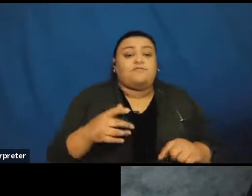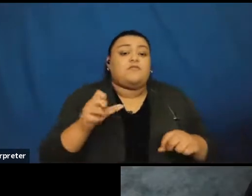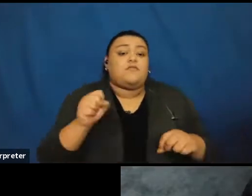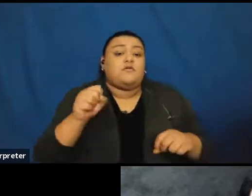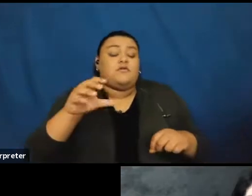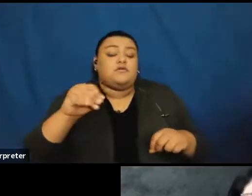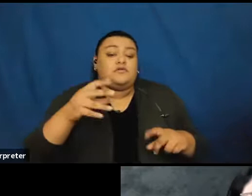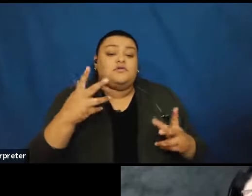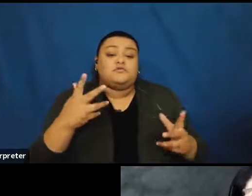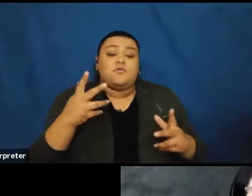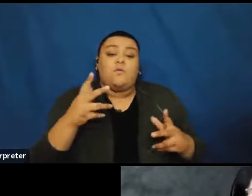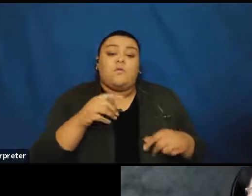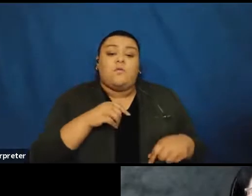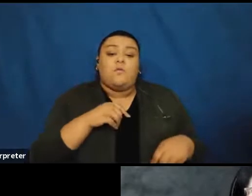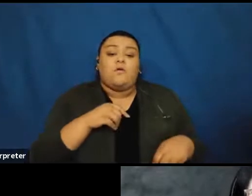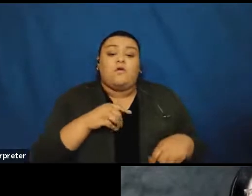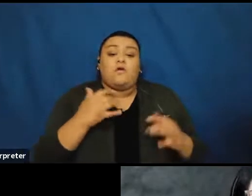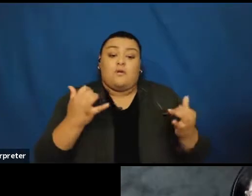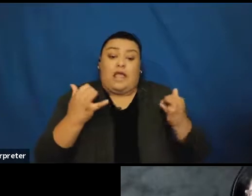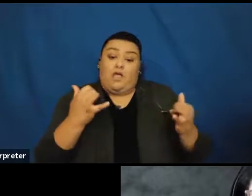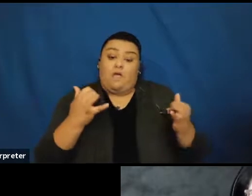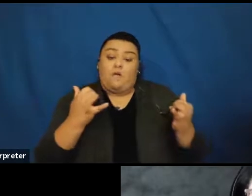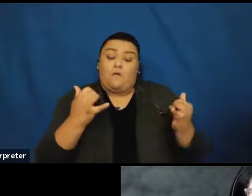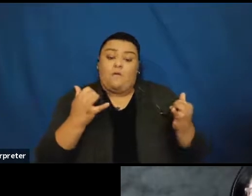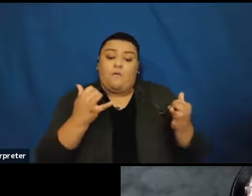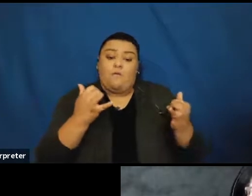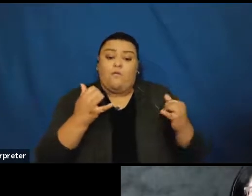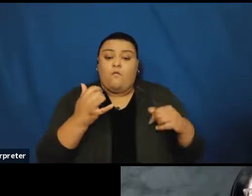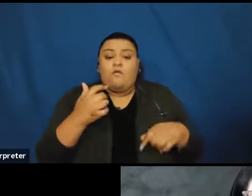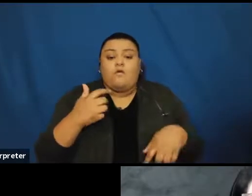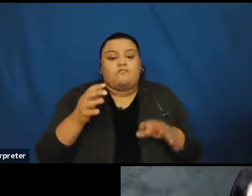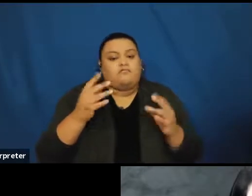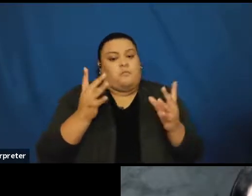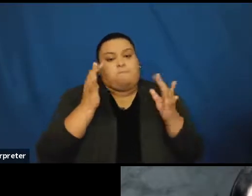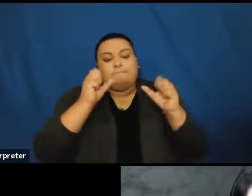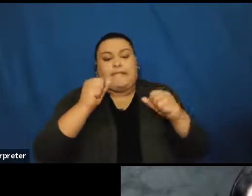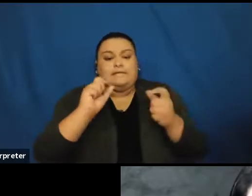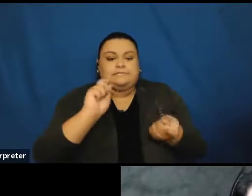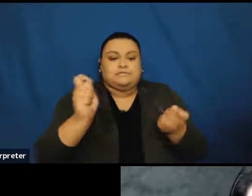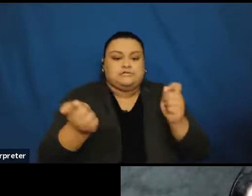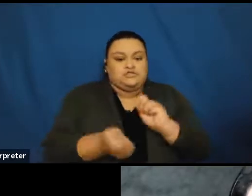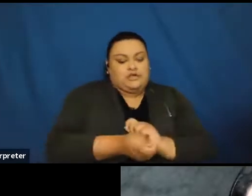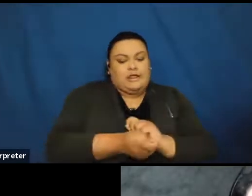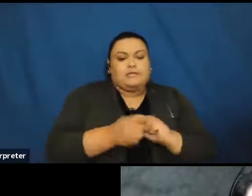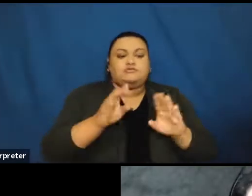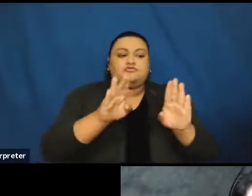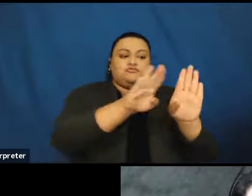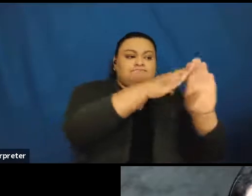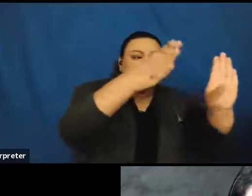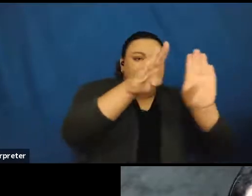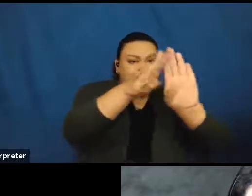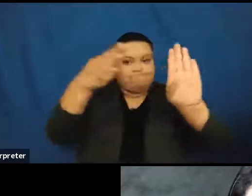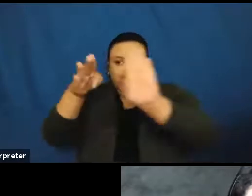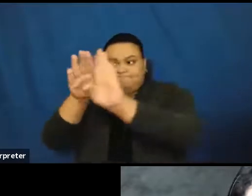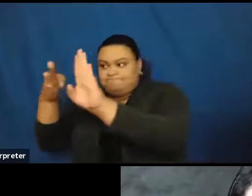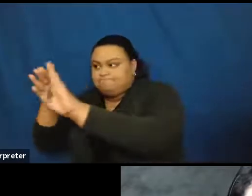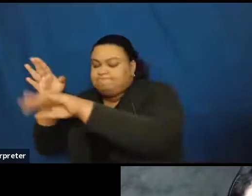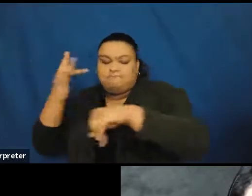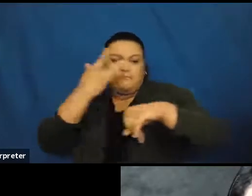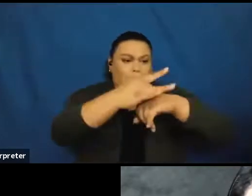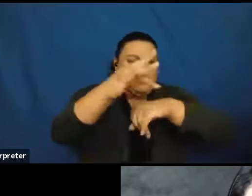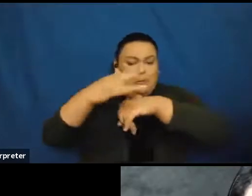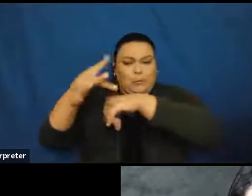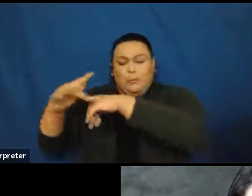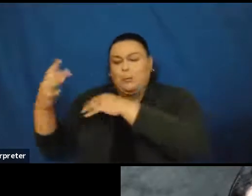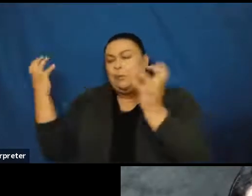But now, my God, it's been an incredible change. We've opened the doors, and now we've got all thousands now